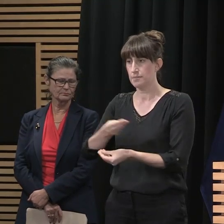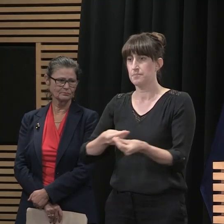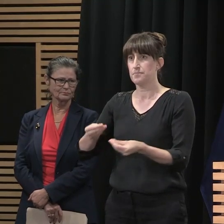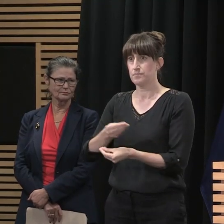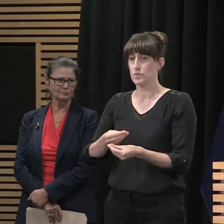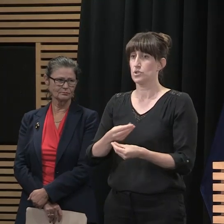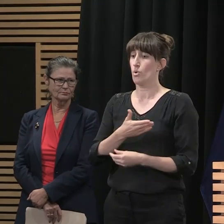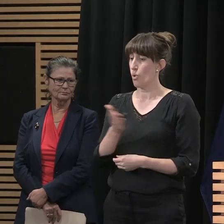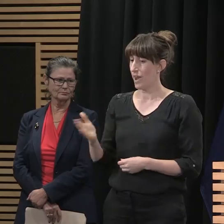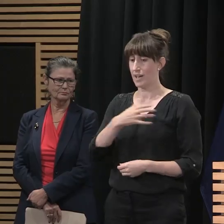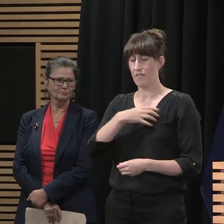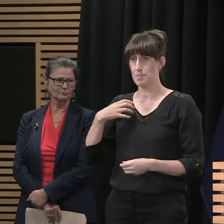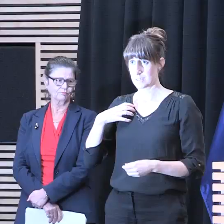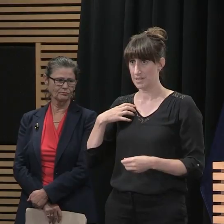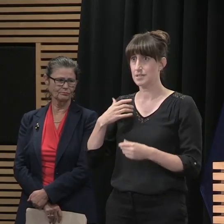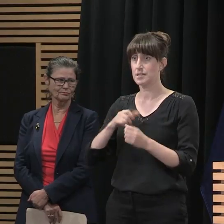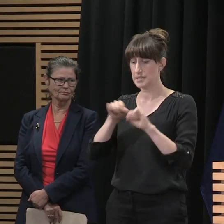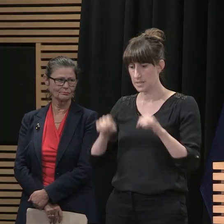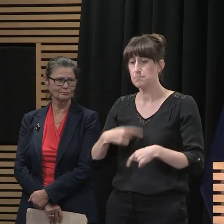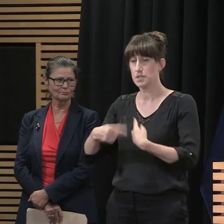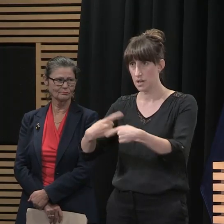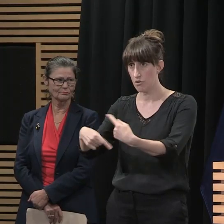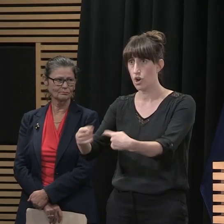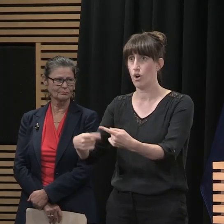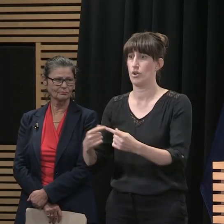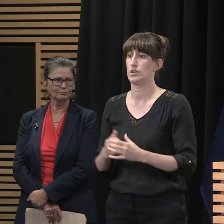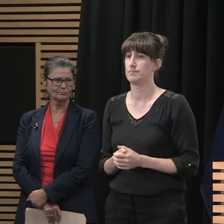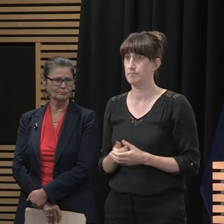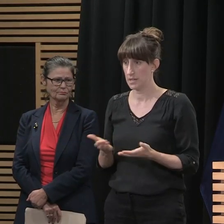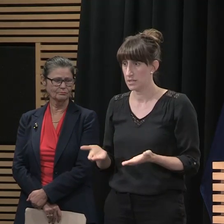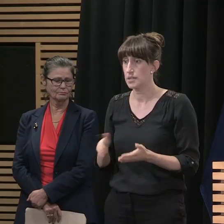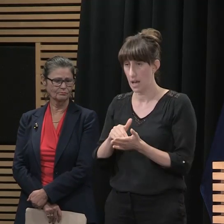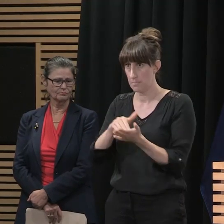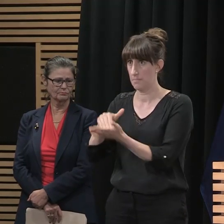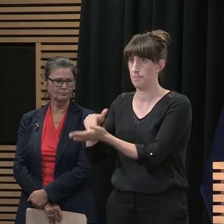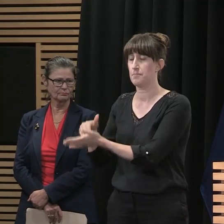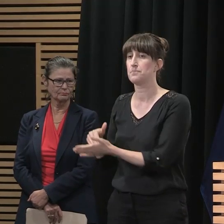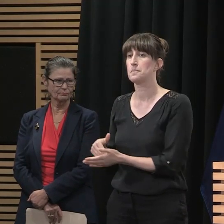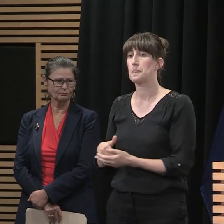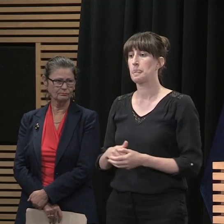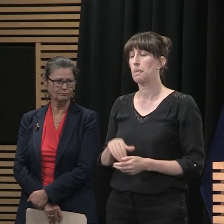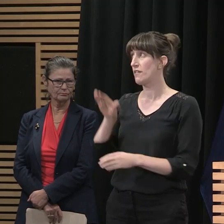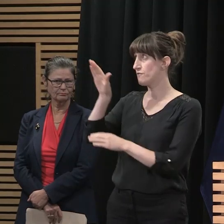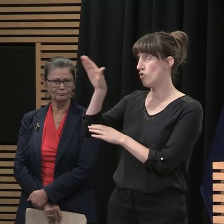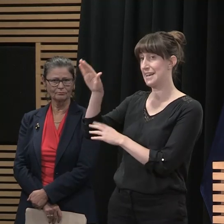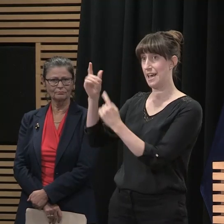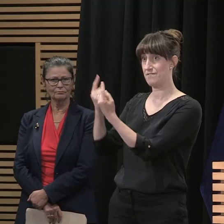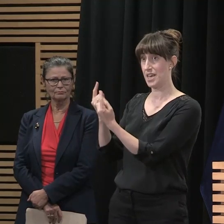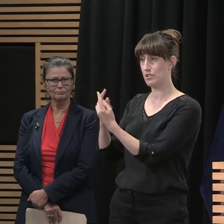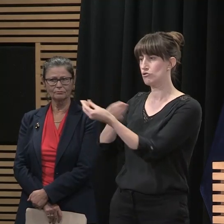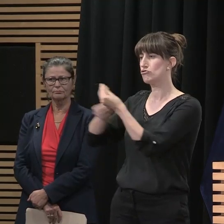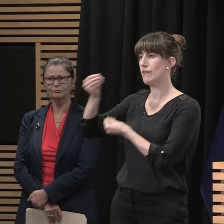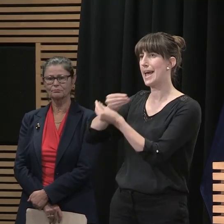across government, and these are continuing to ramp up. I have been asked by the Ministry of Foreign Affairs and Trade to reiterate a couple of key points from